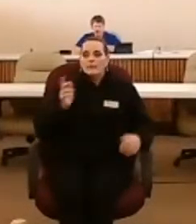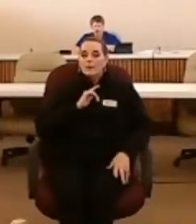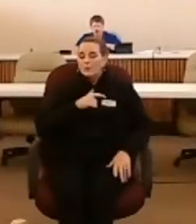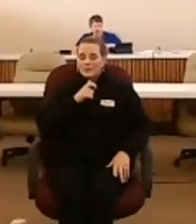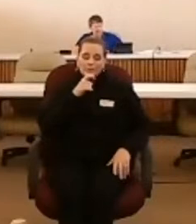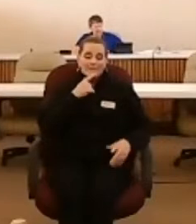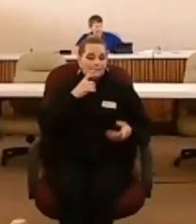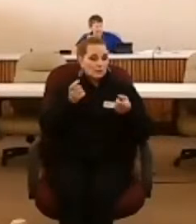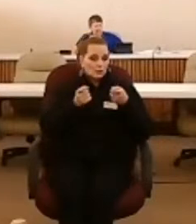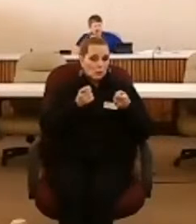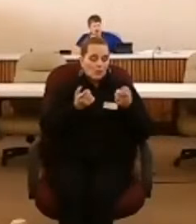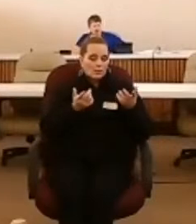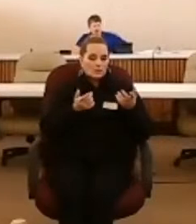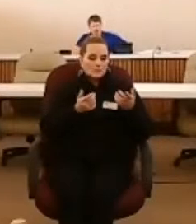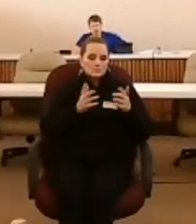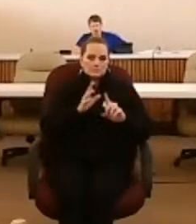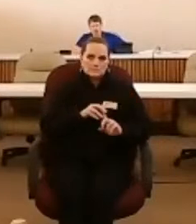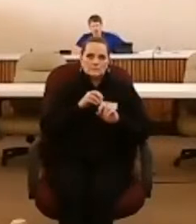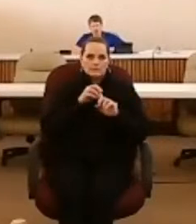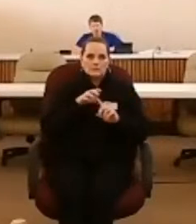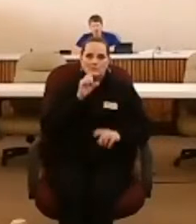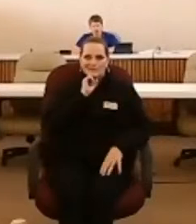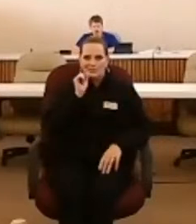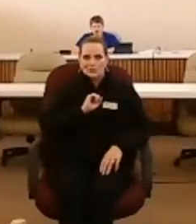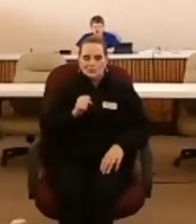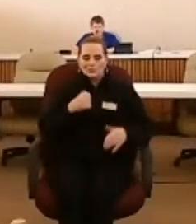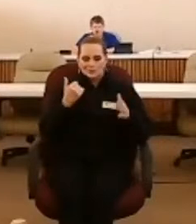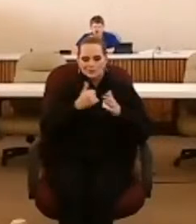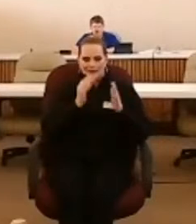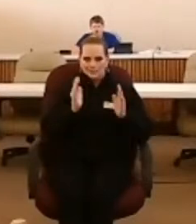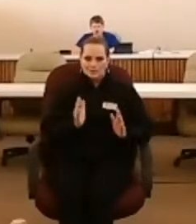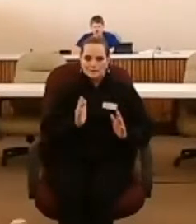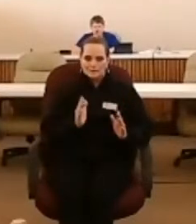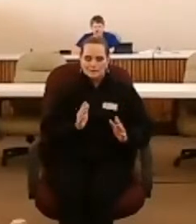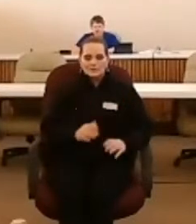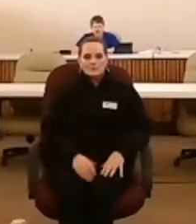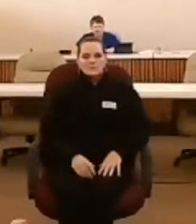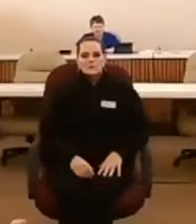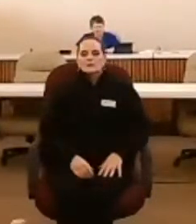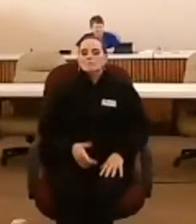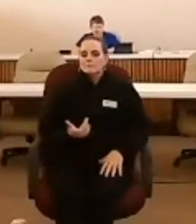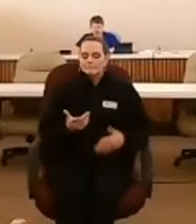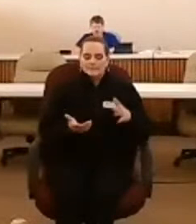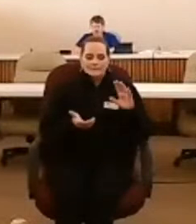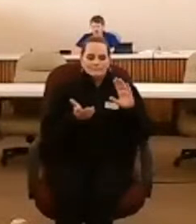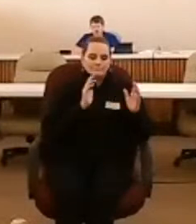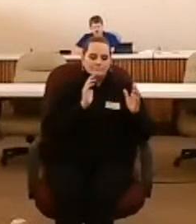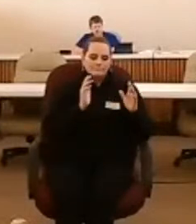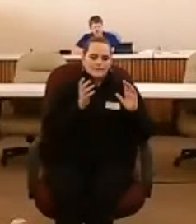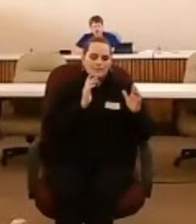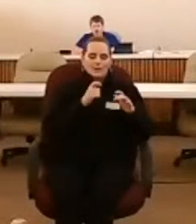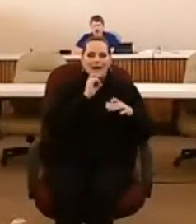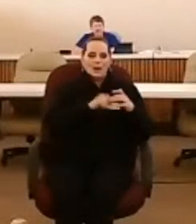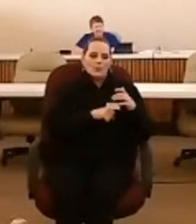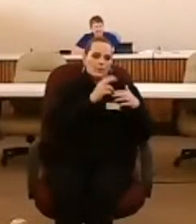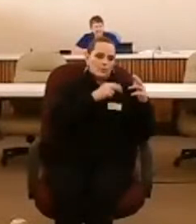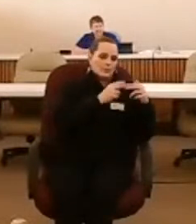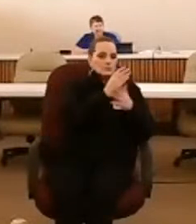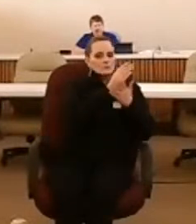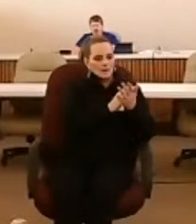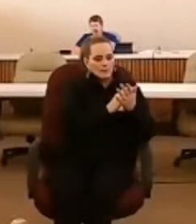have control, especially the older neighborhoods, how they were built. Some of them were built logically, some of them were